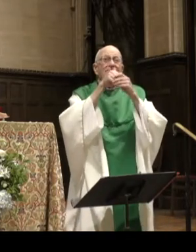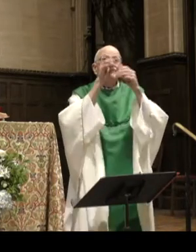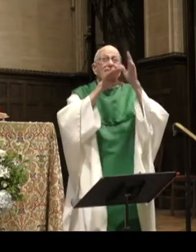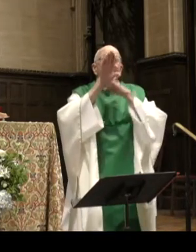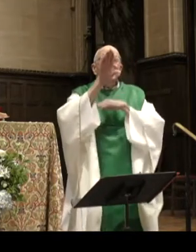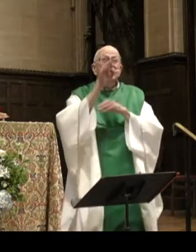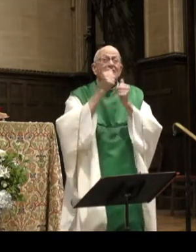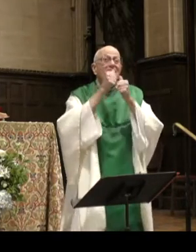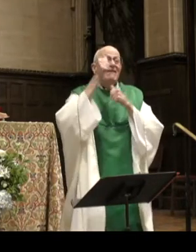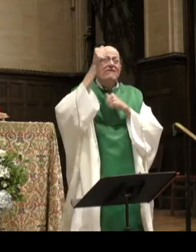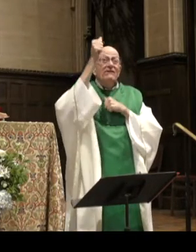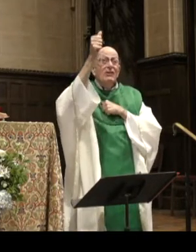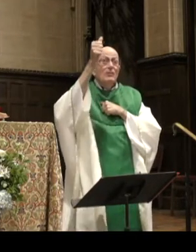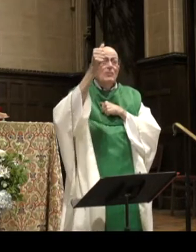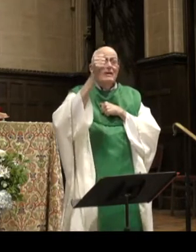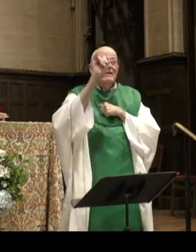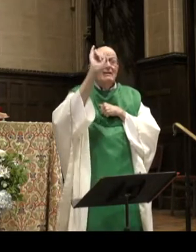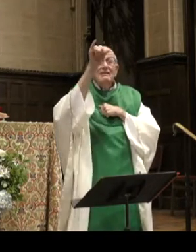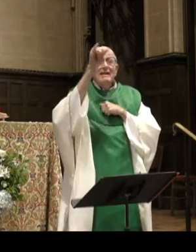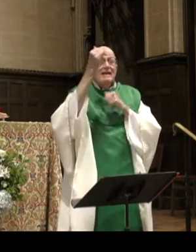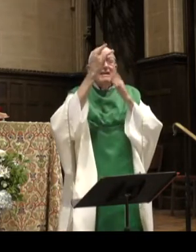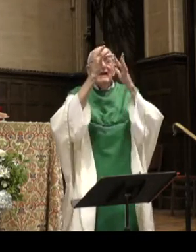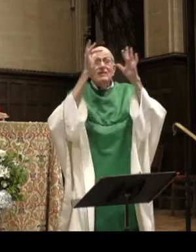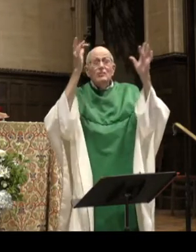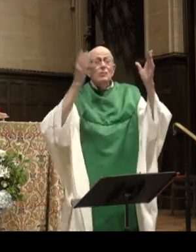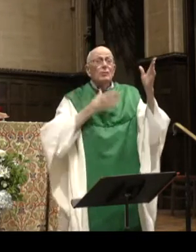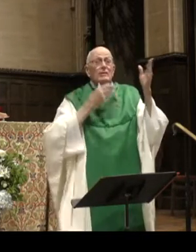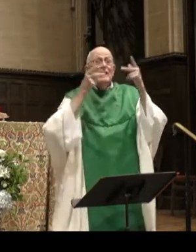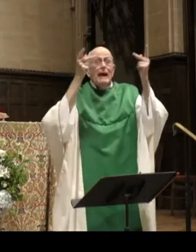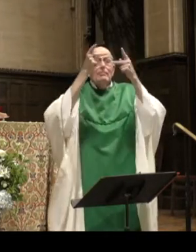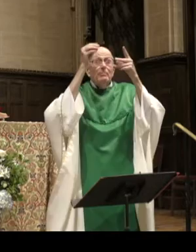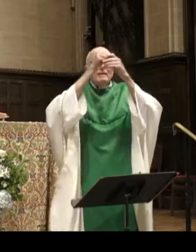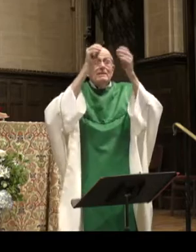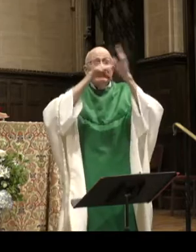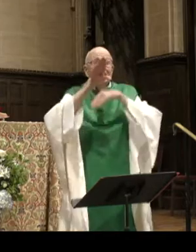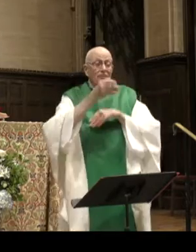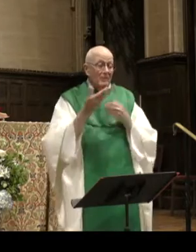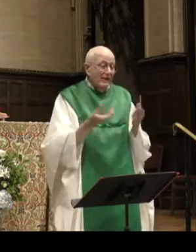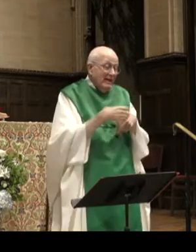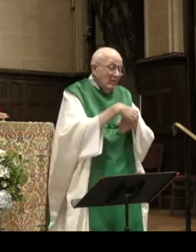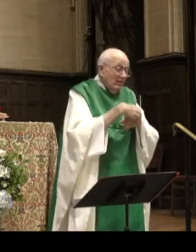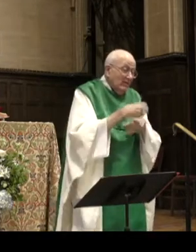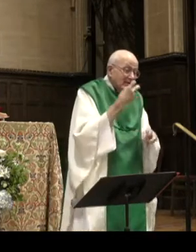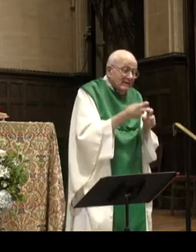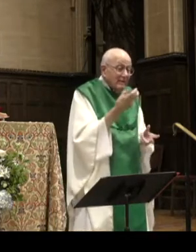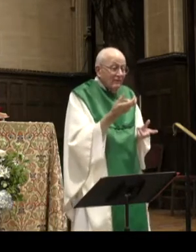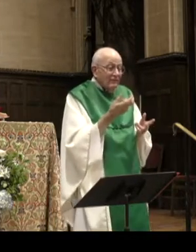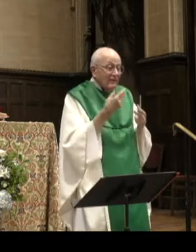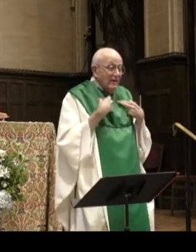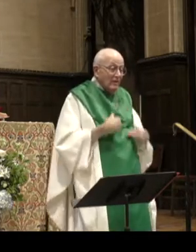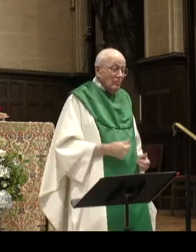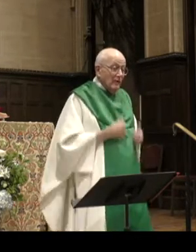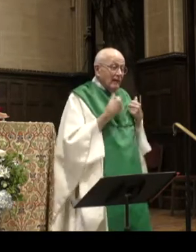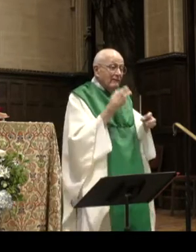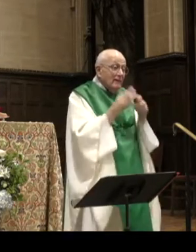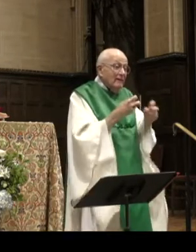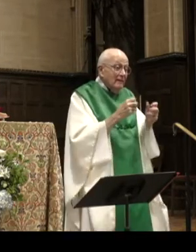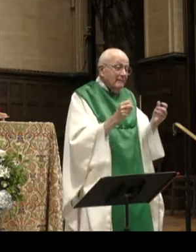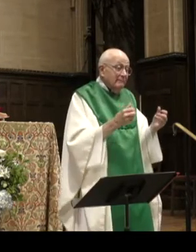Jesus is up in heaven, far away. He stays in a glorious, happy place in heaven. Here on earth, it's difficult. Human life is